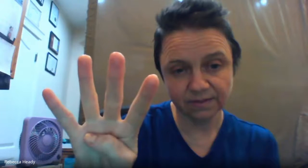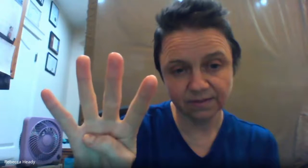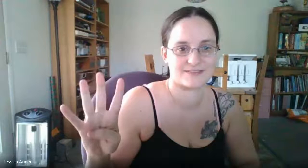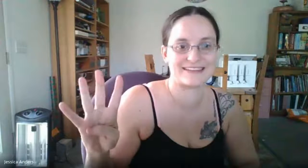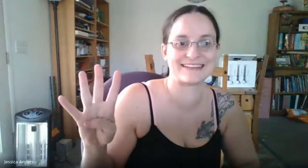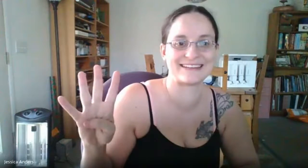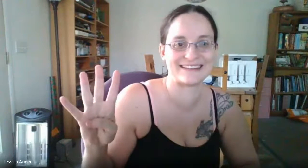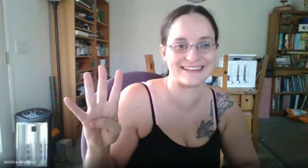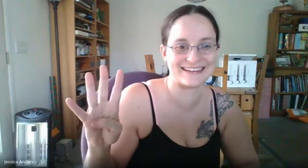Mm. 4.